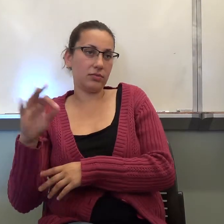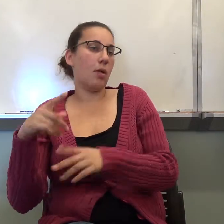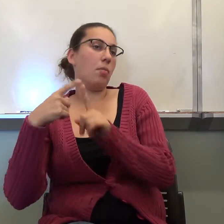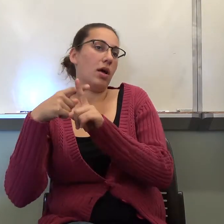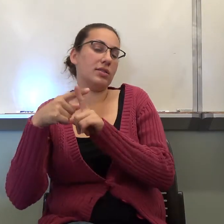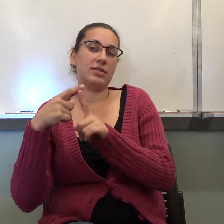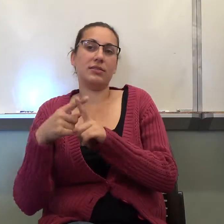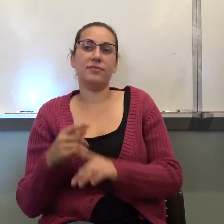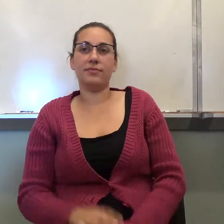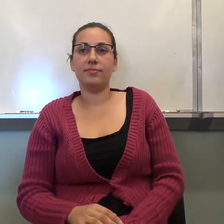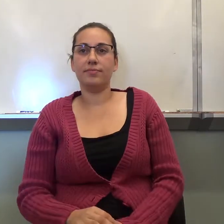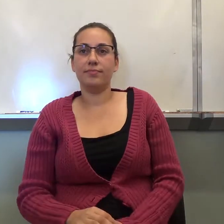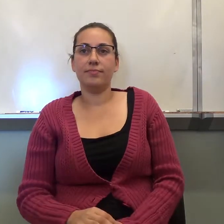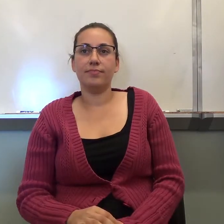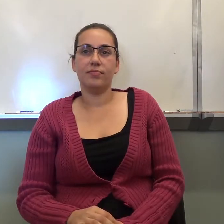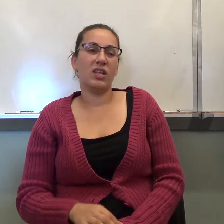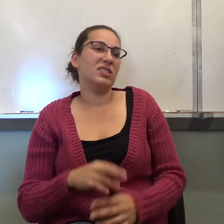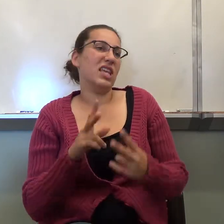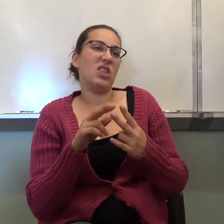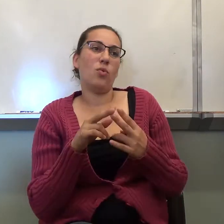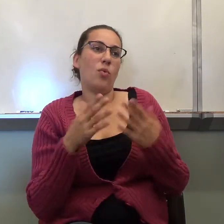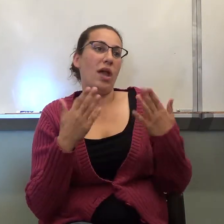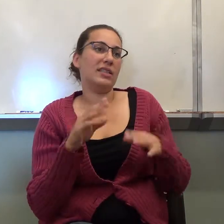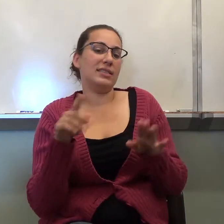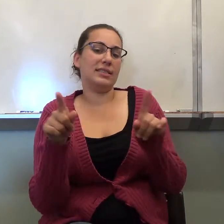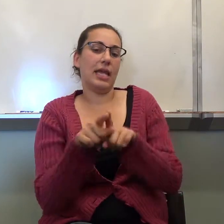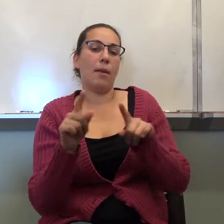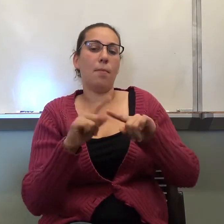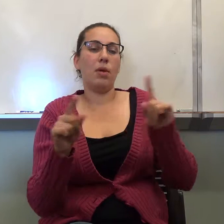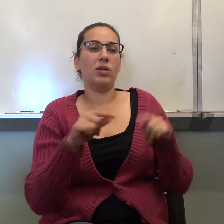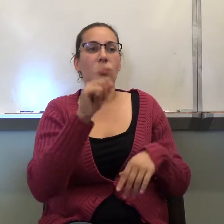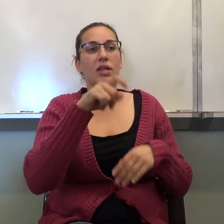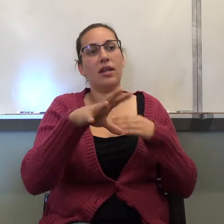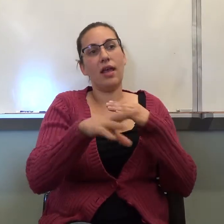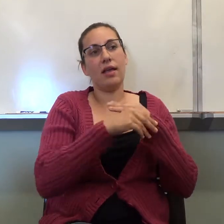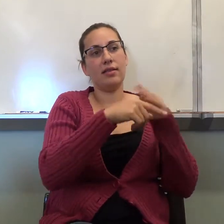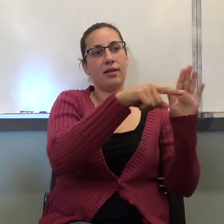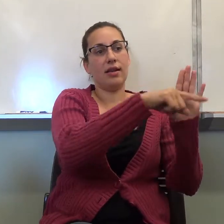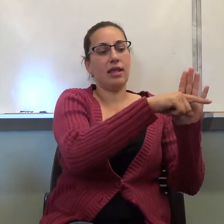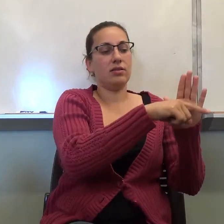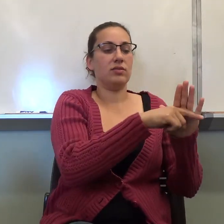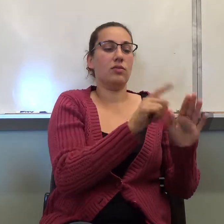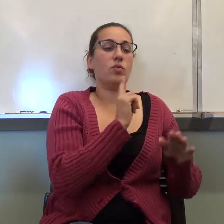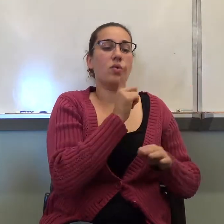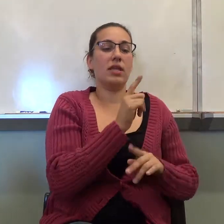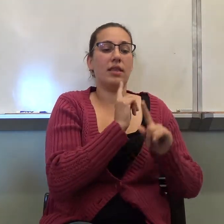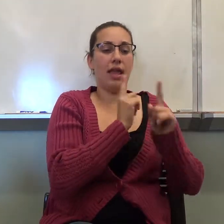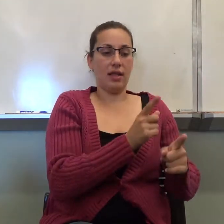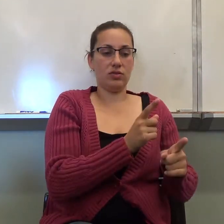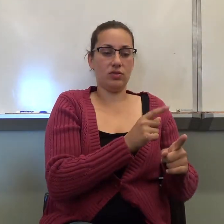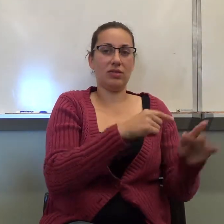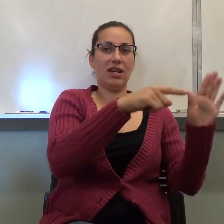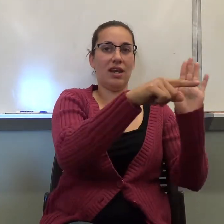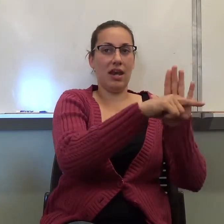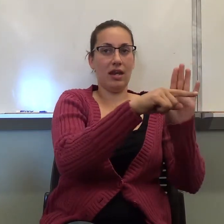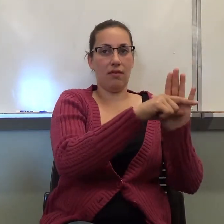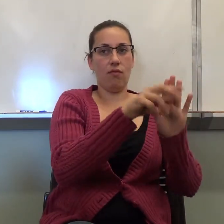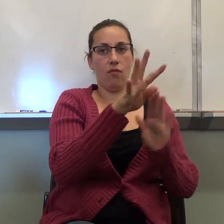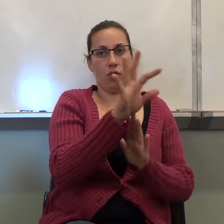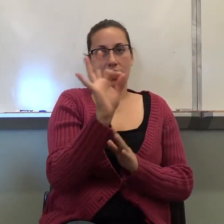Yeah. So that's the notation idea. They give you an algebra expression, and that's you put